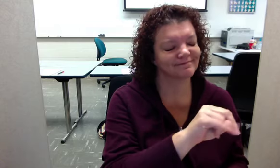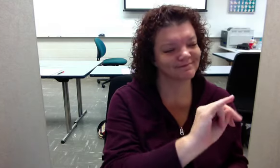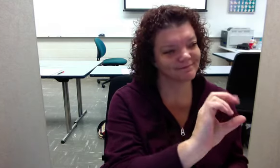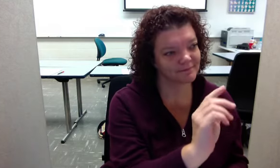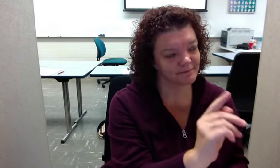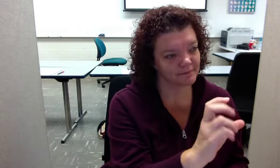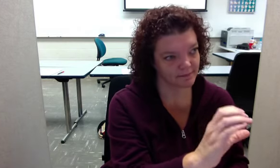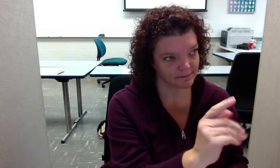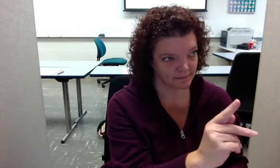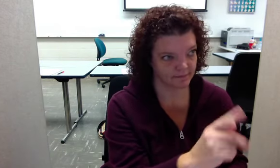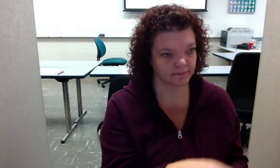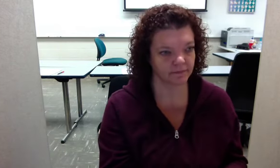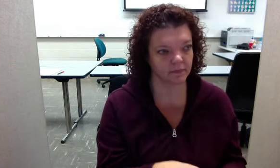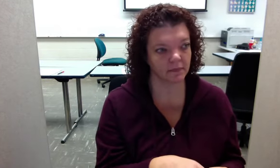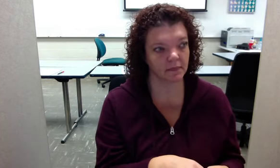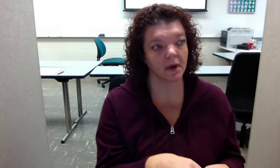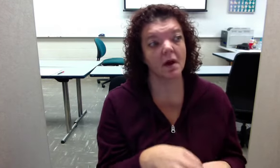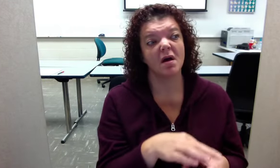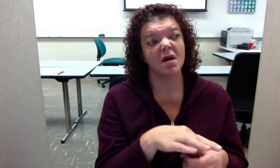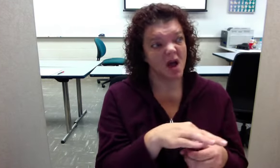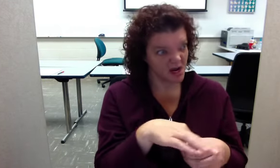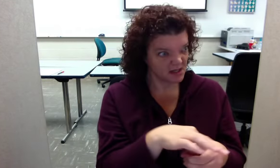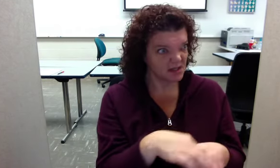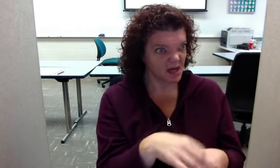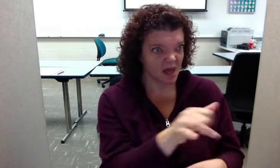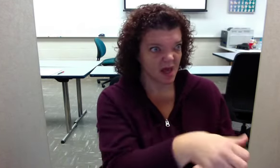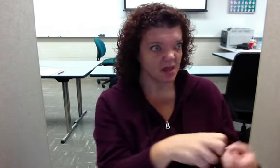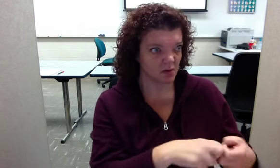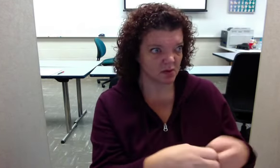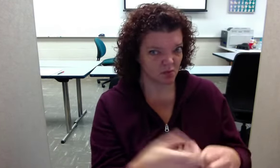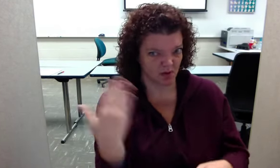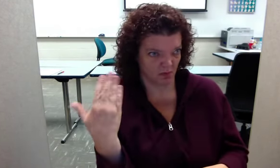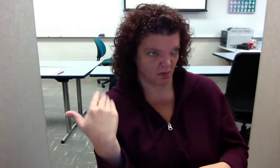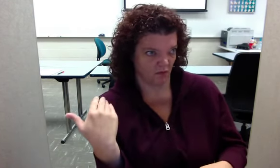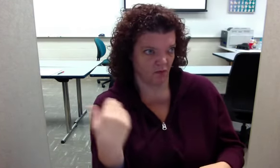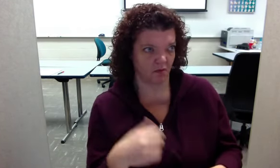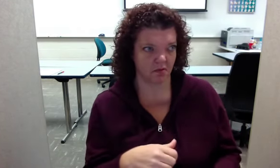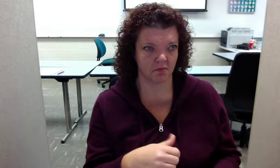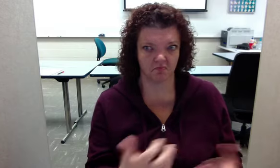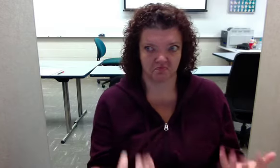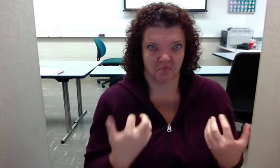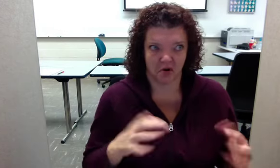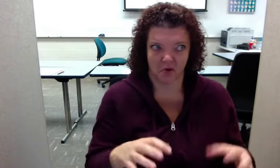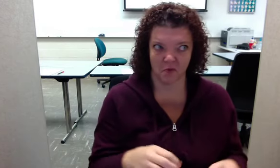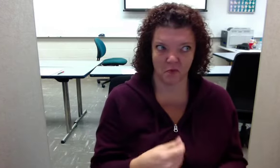Okay, tea was a problem earlier, wasn't it? We didn't want to pay that tax on tea. Tess.